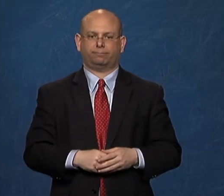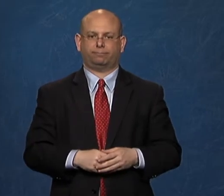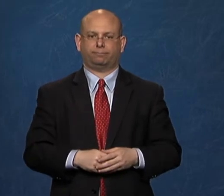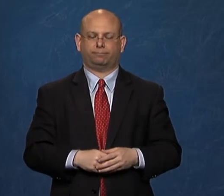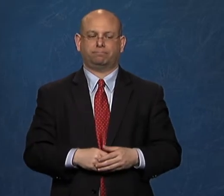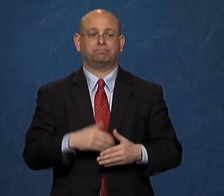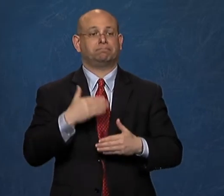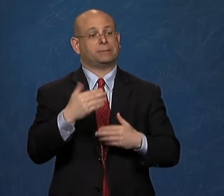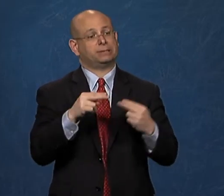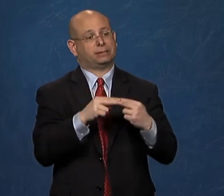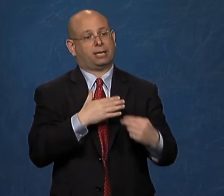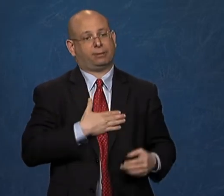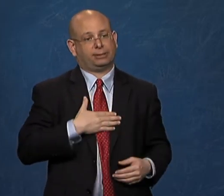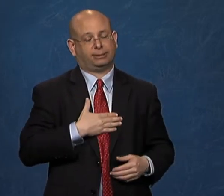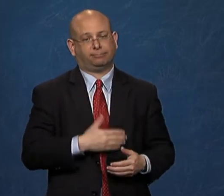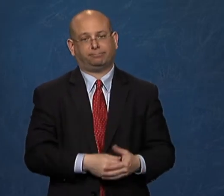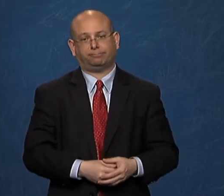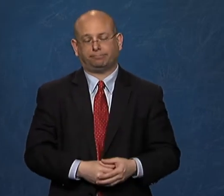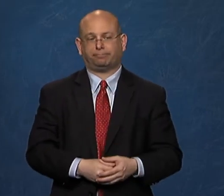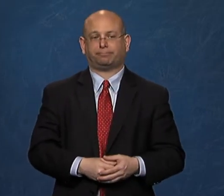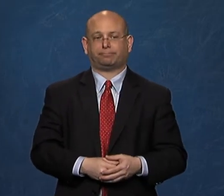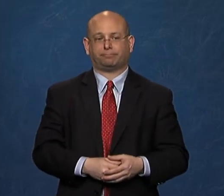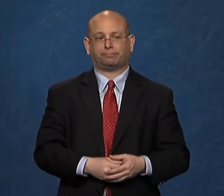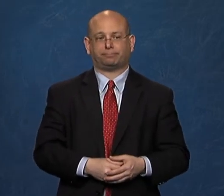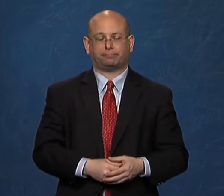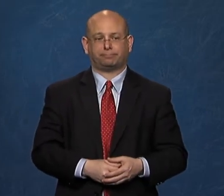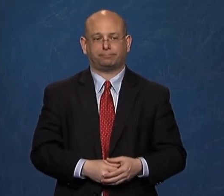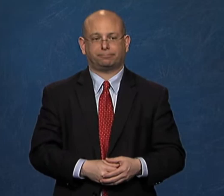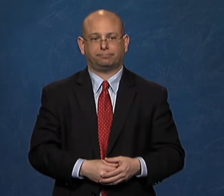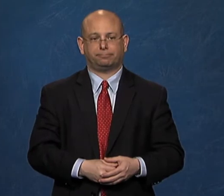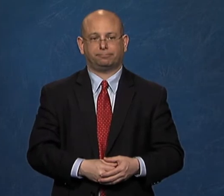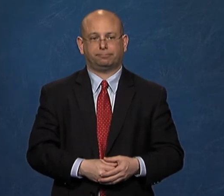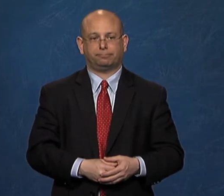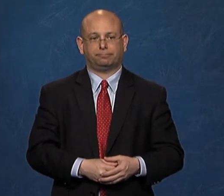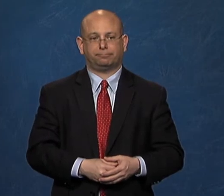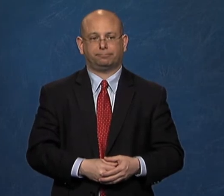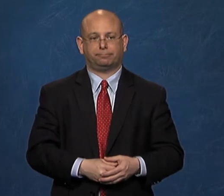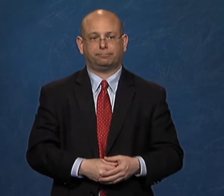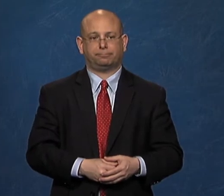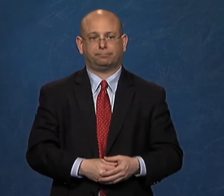presentation, interpreting services through VRI. Next slide, please.